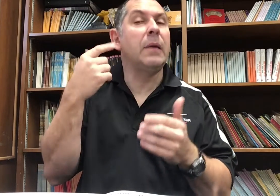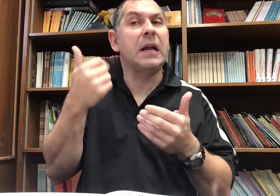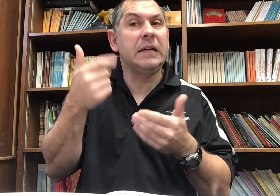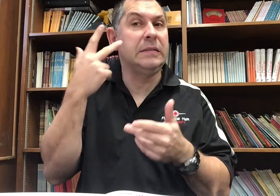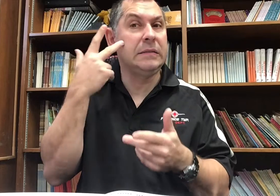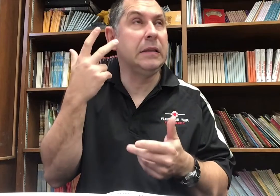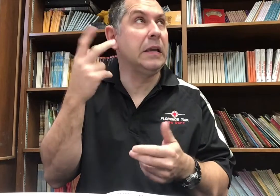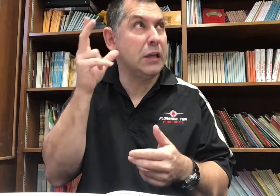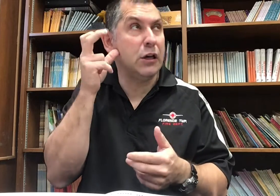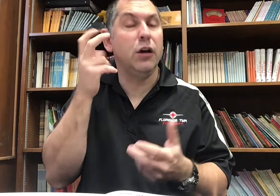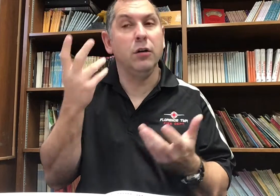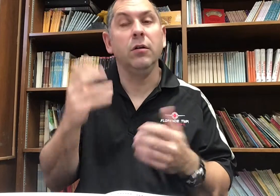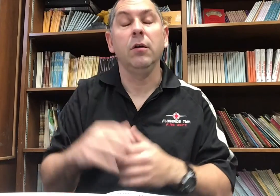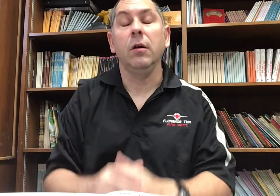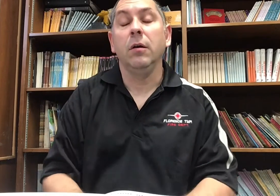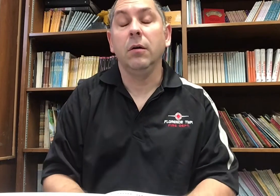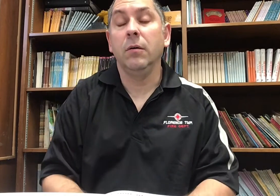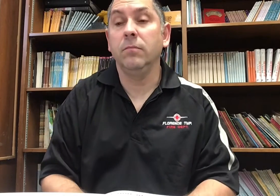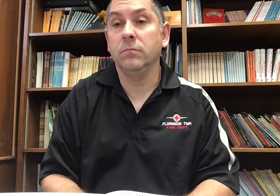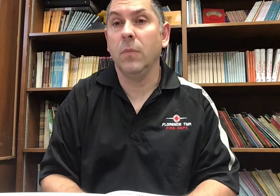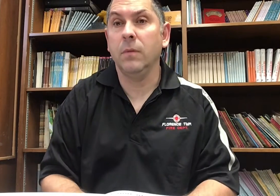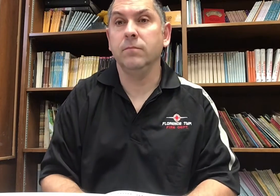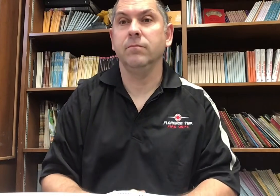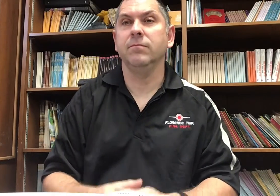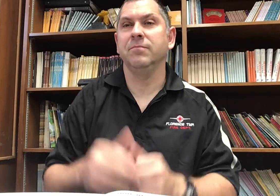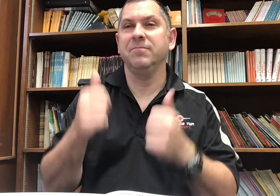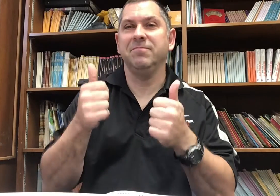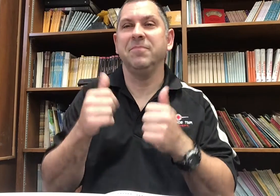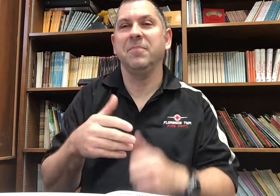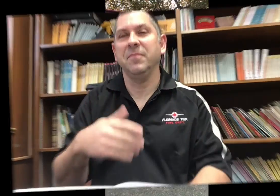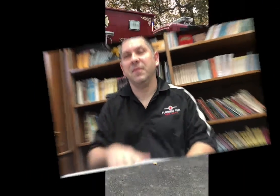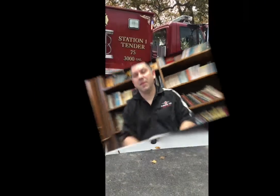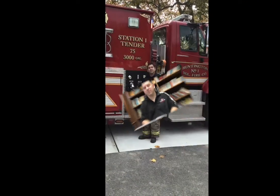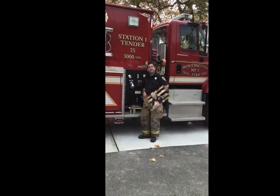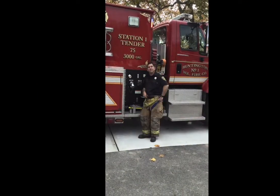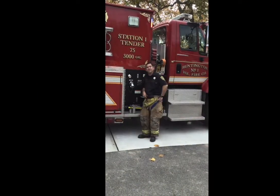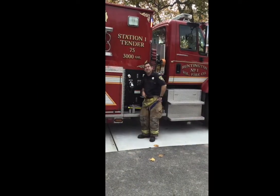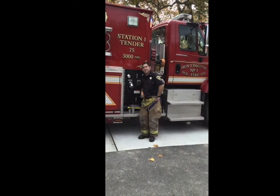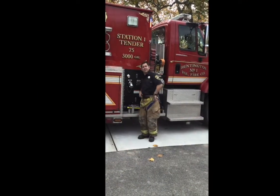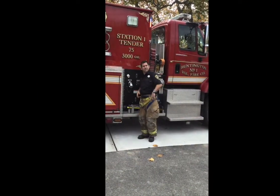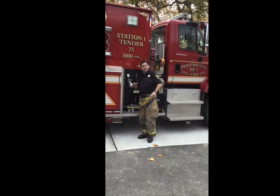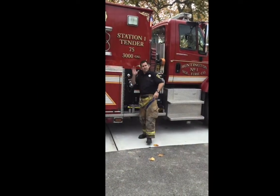them to hear background noises, and so they know what the environment is.